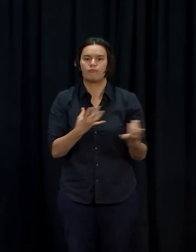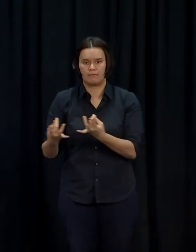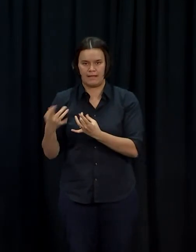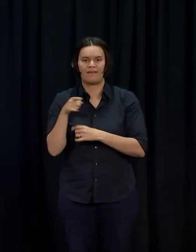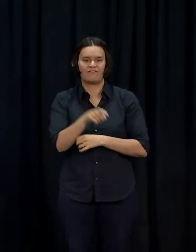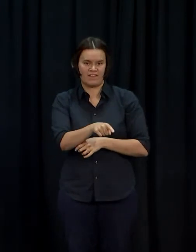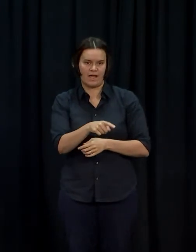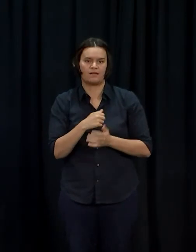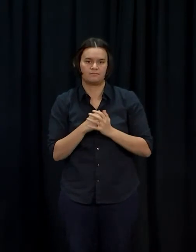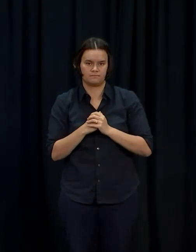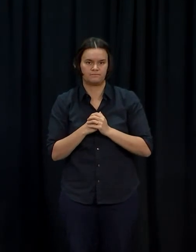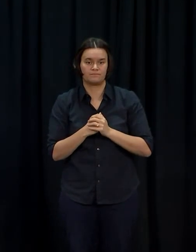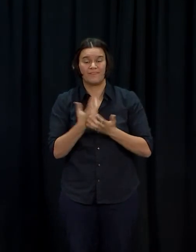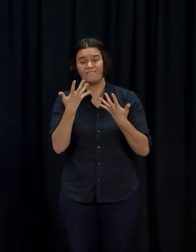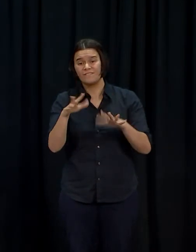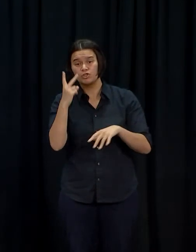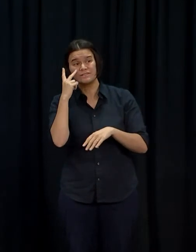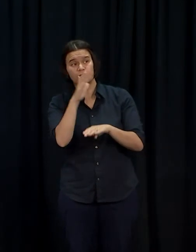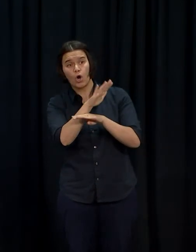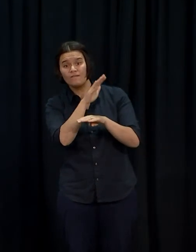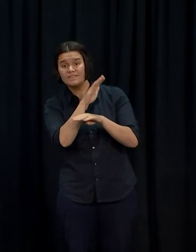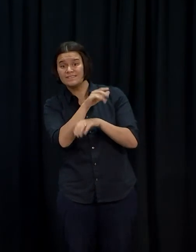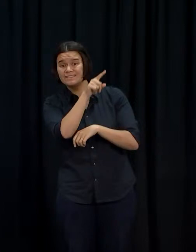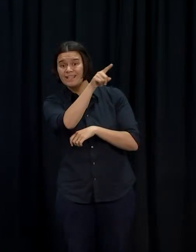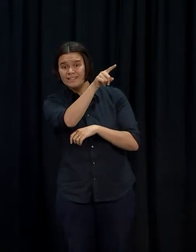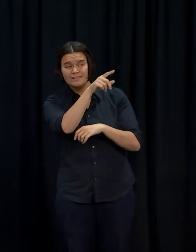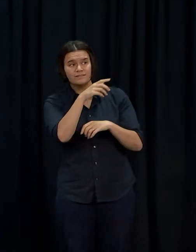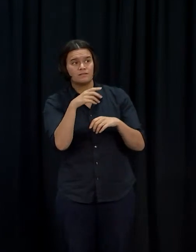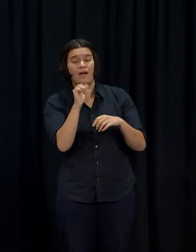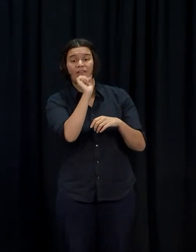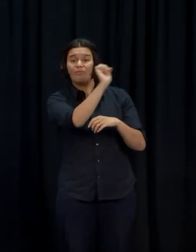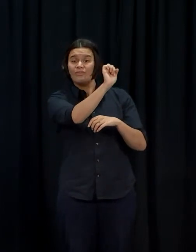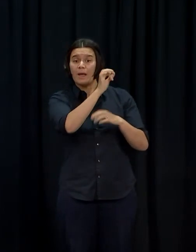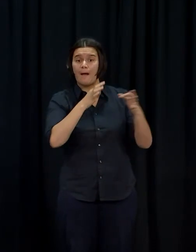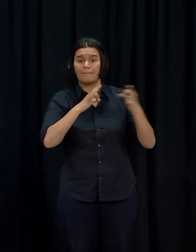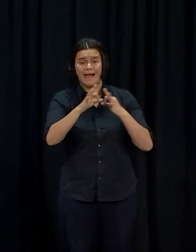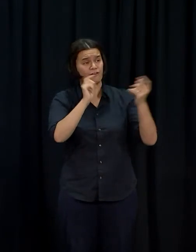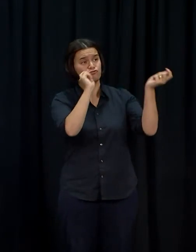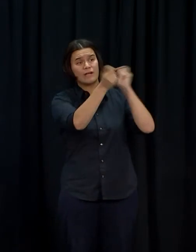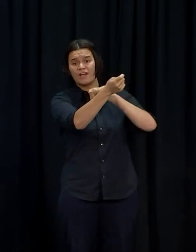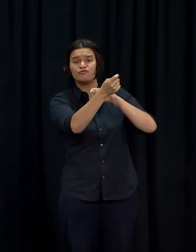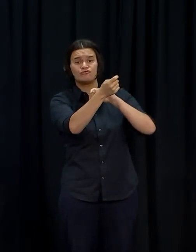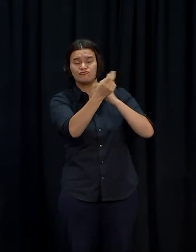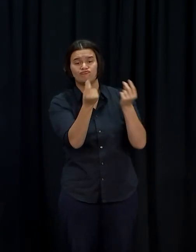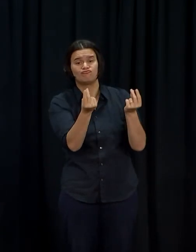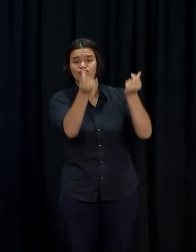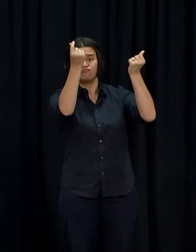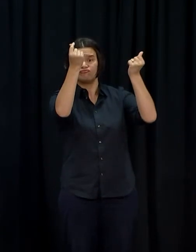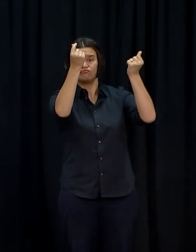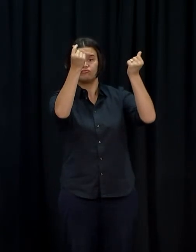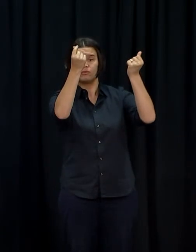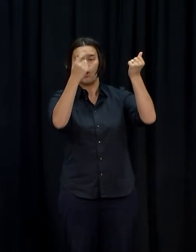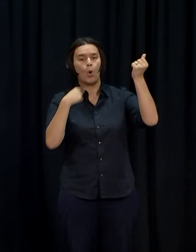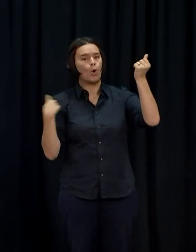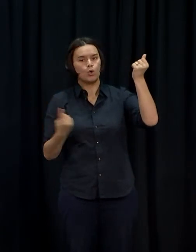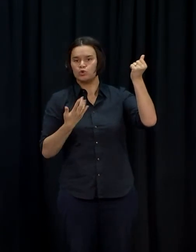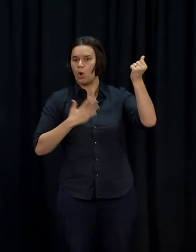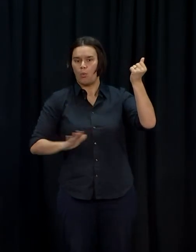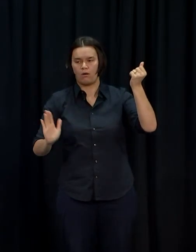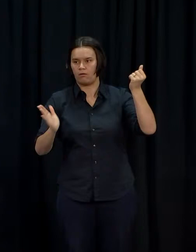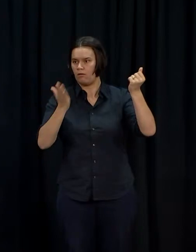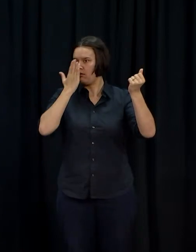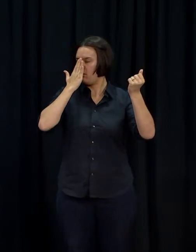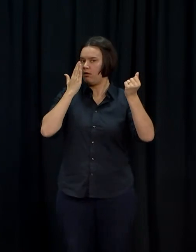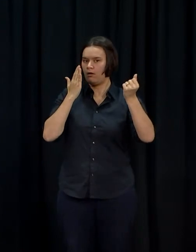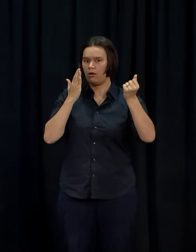response. We've seen overseas that things have changed in their public health responses without warning. So this gives people the opportunity to